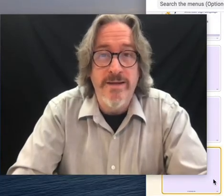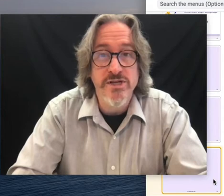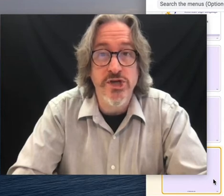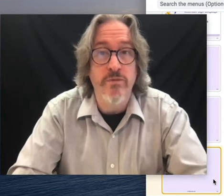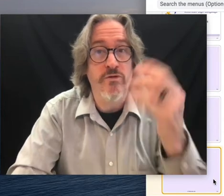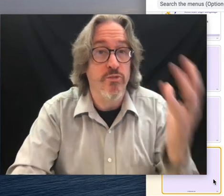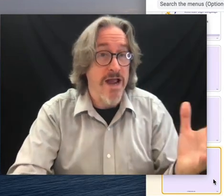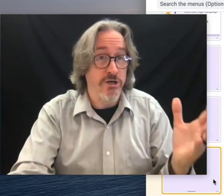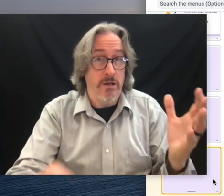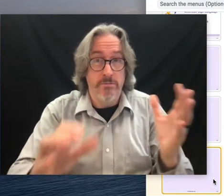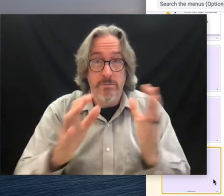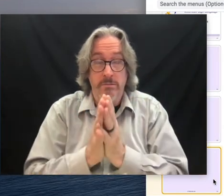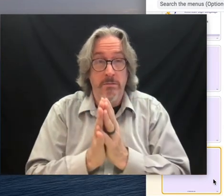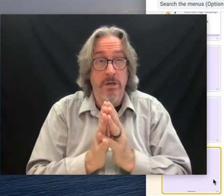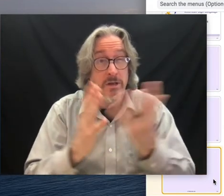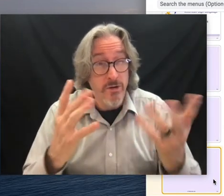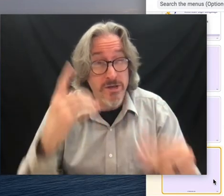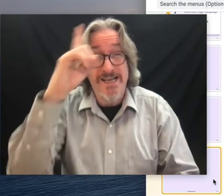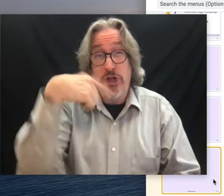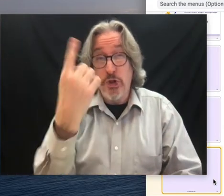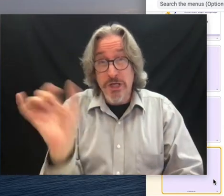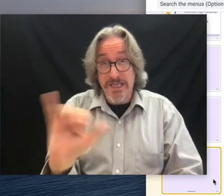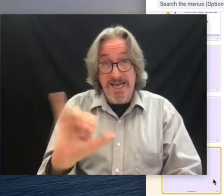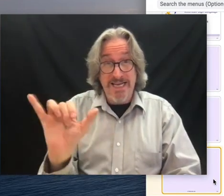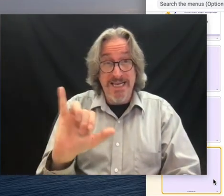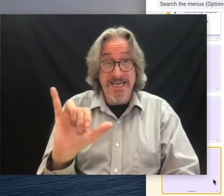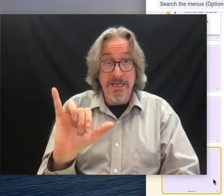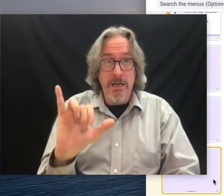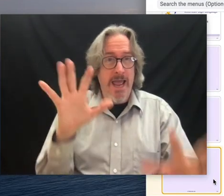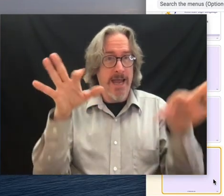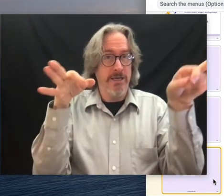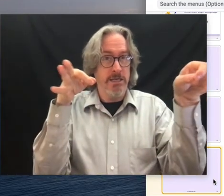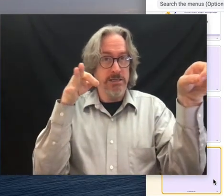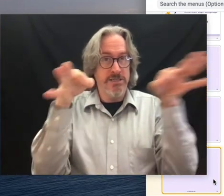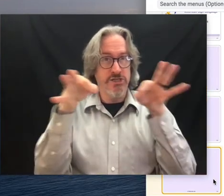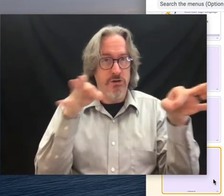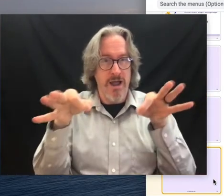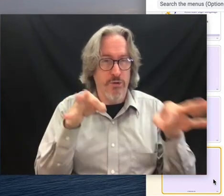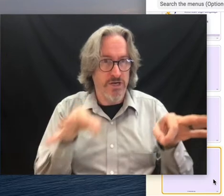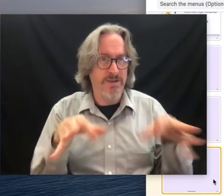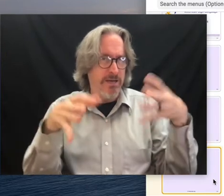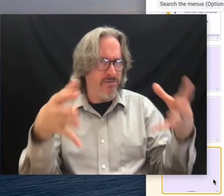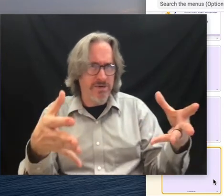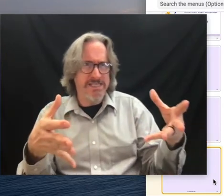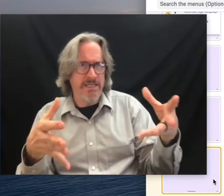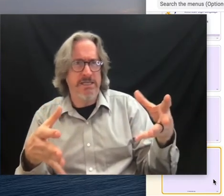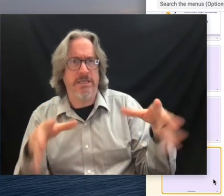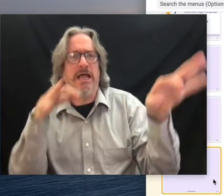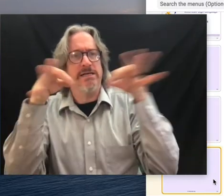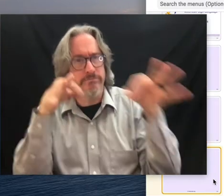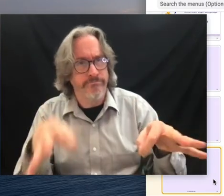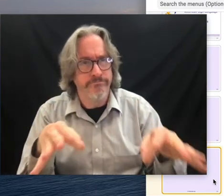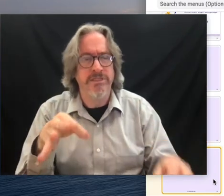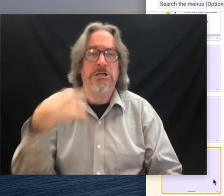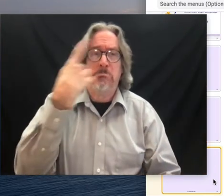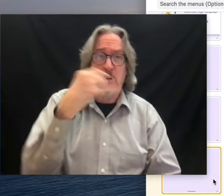Okay, so for the rationale, you're going to say look like and describe or explain. Now, we've already seen these in